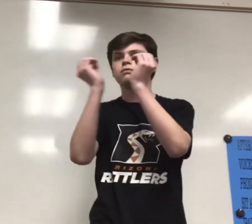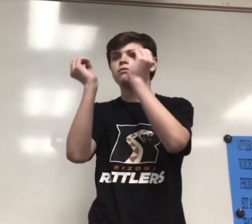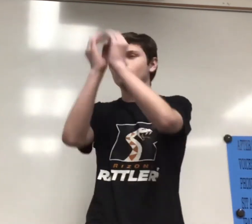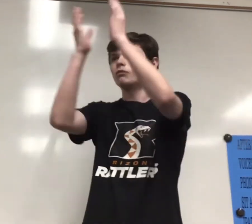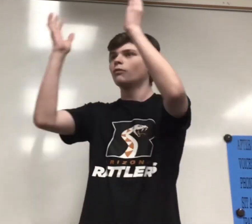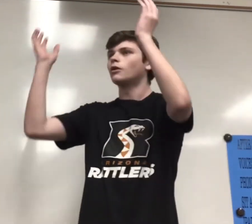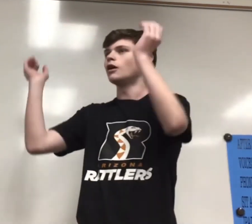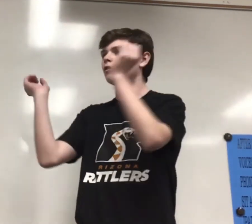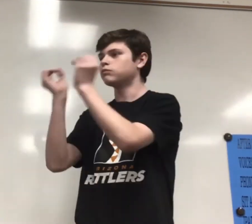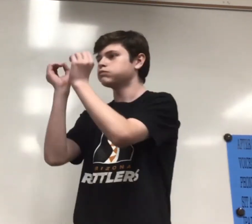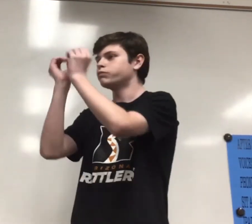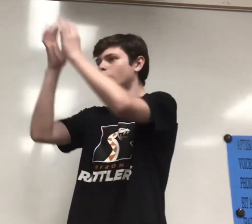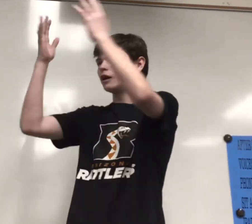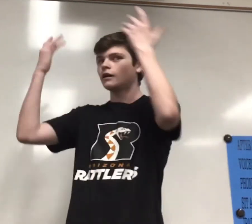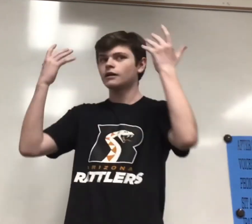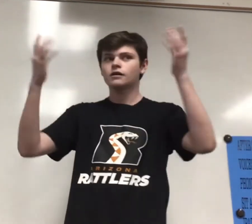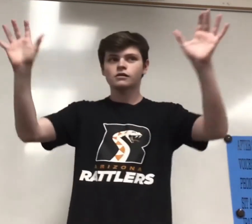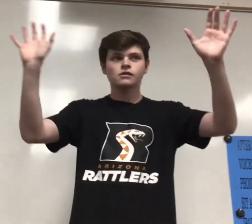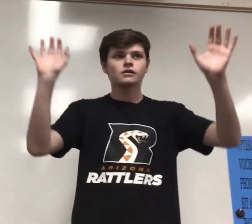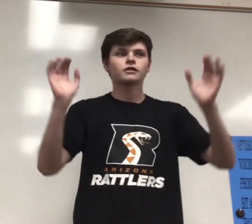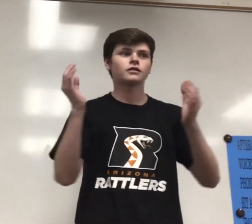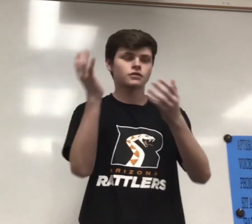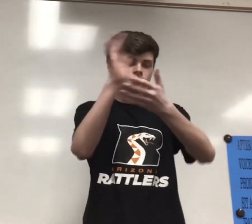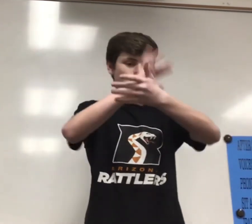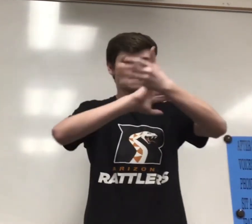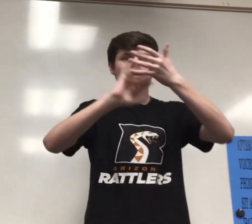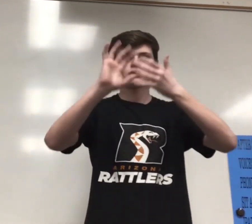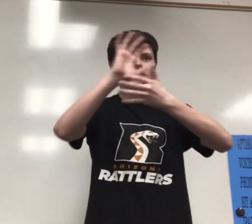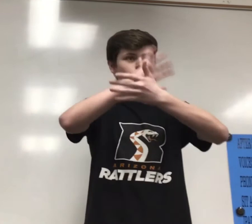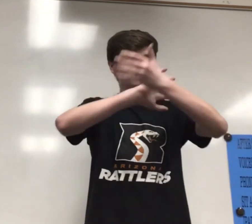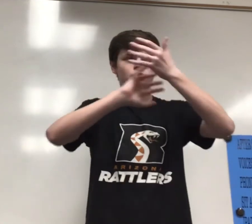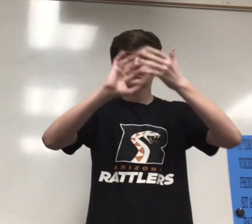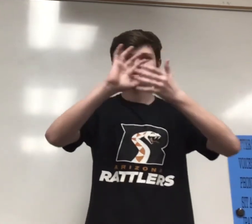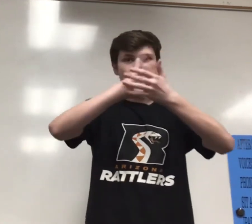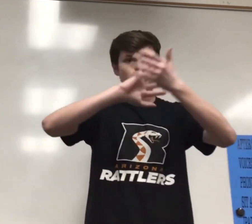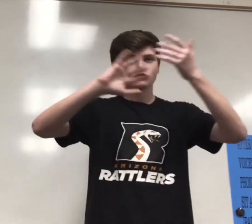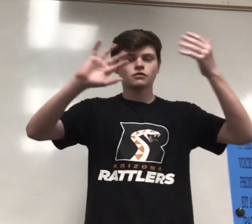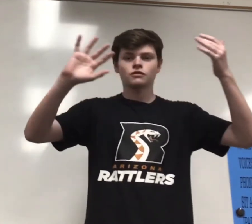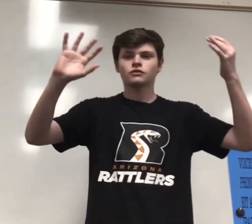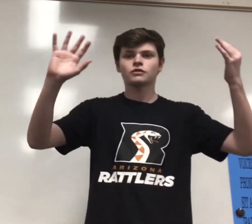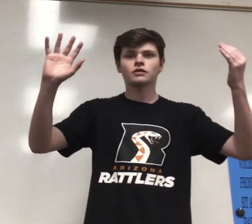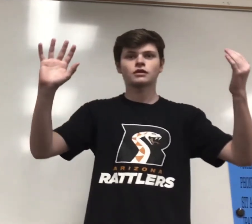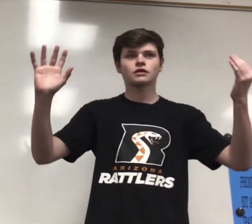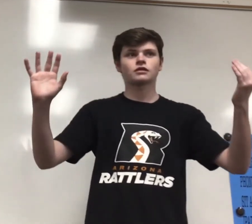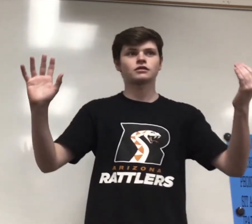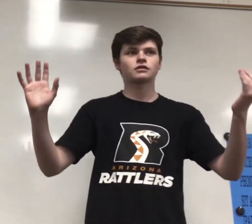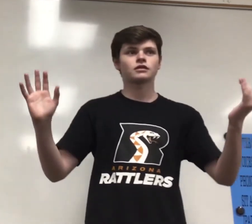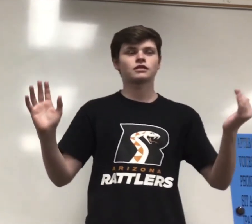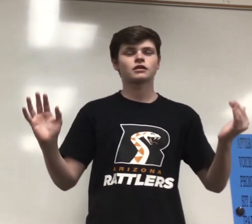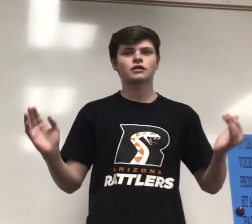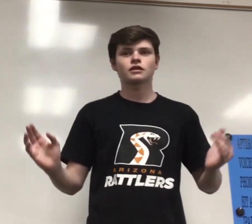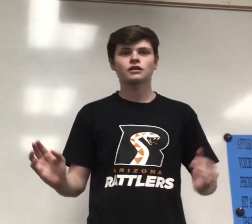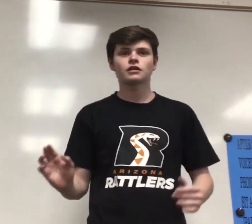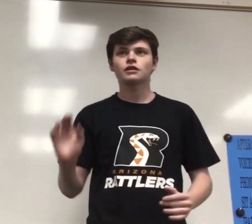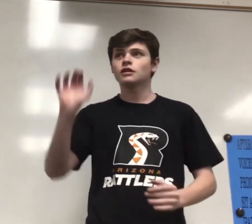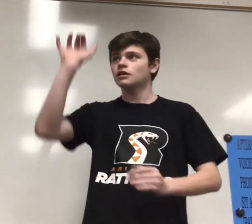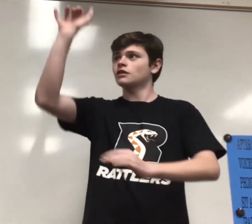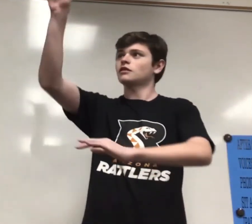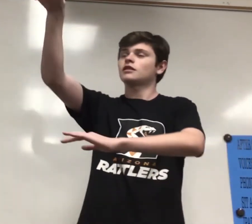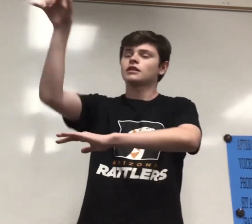in air Gave proof through the night that